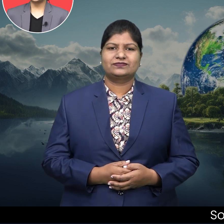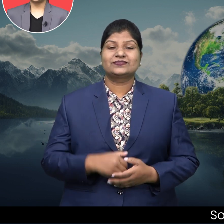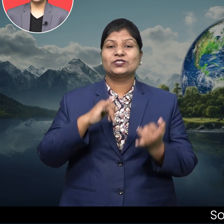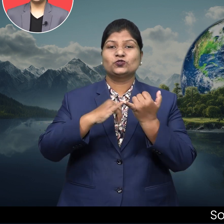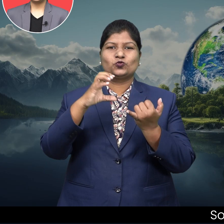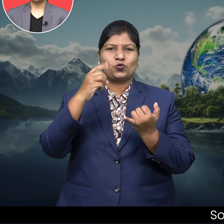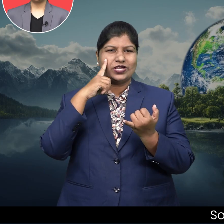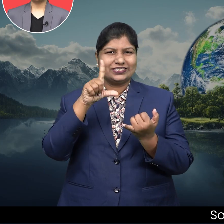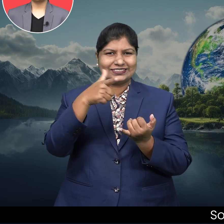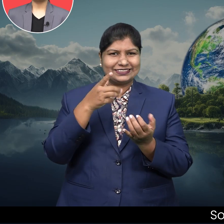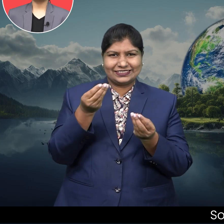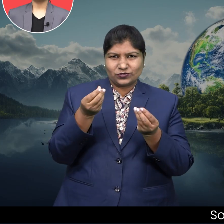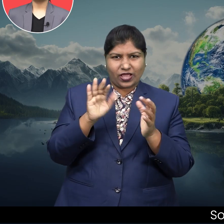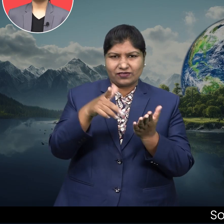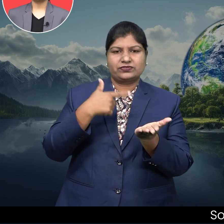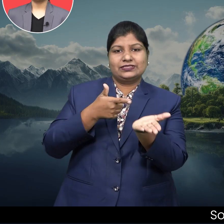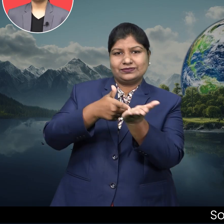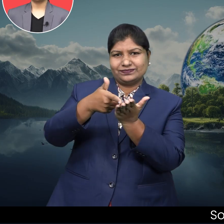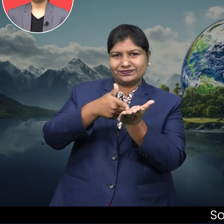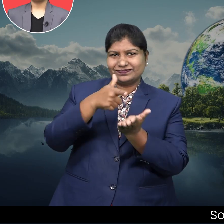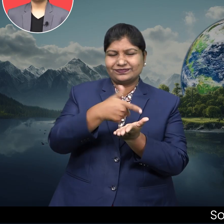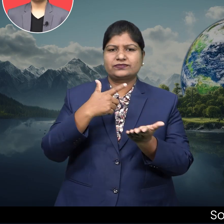soil erosion,